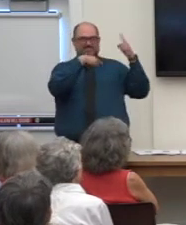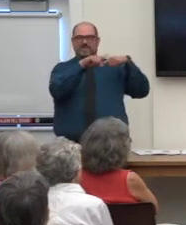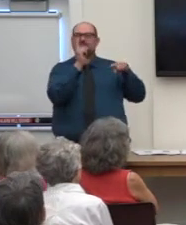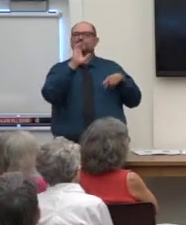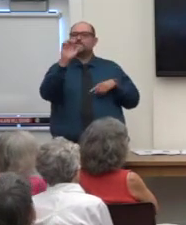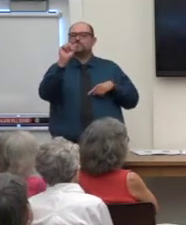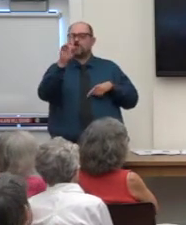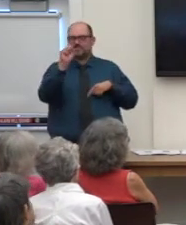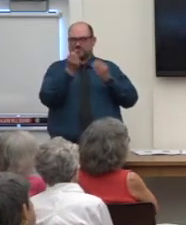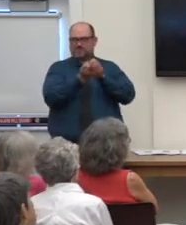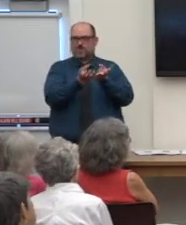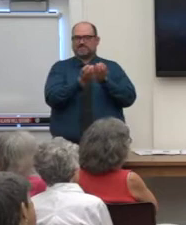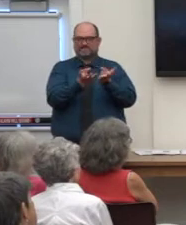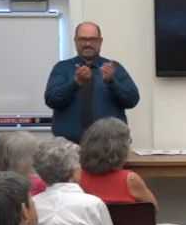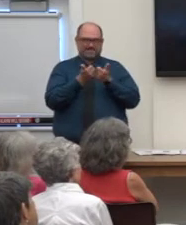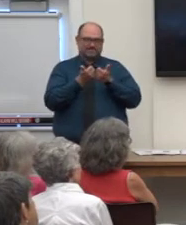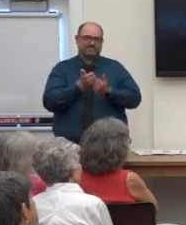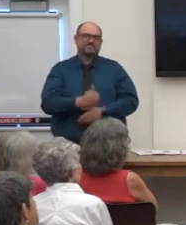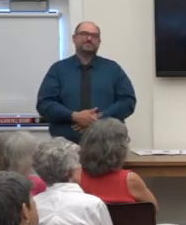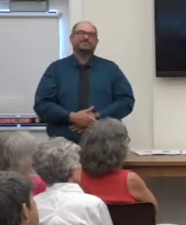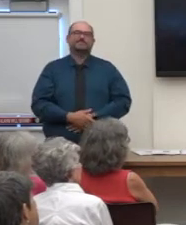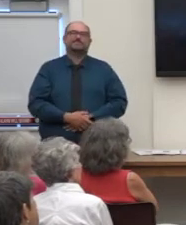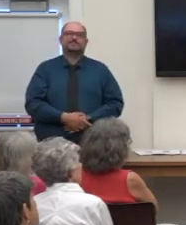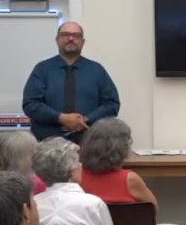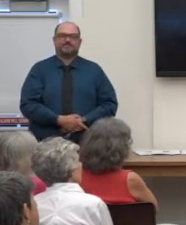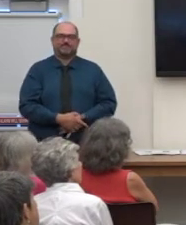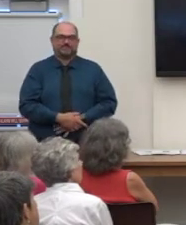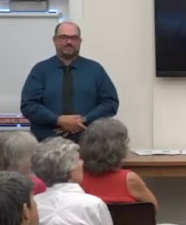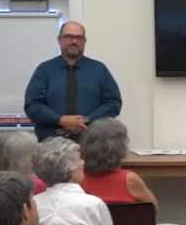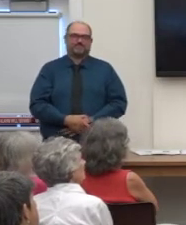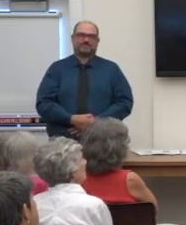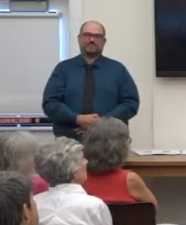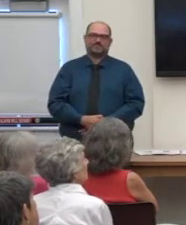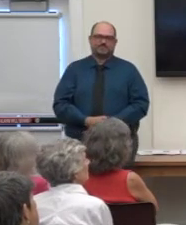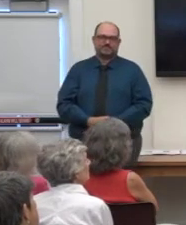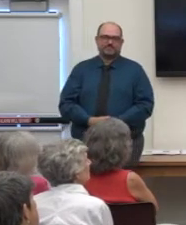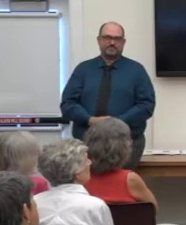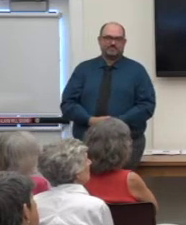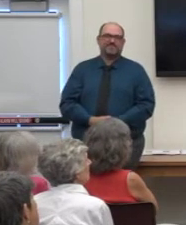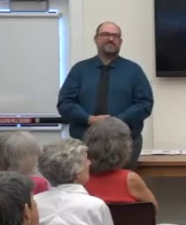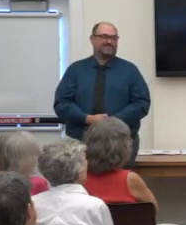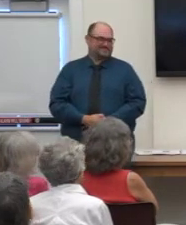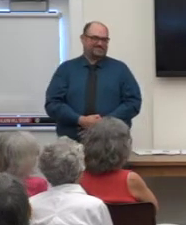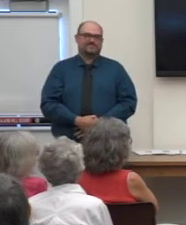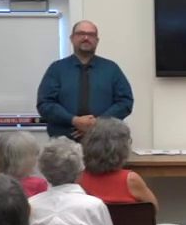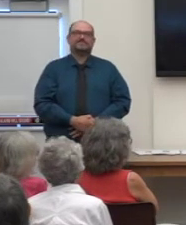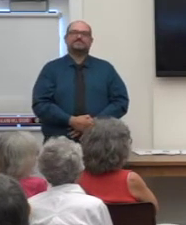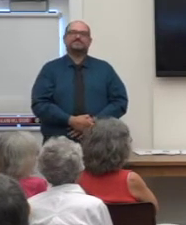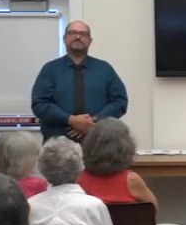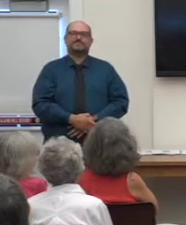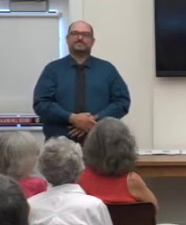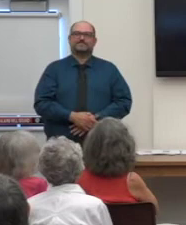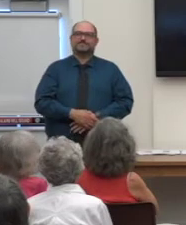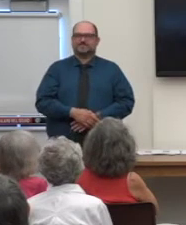And my only informant for those is Eric Cottle. So, day.